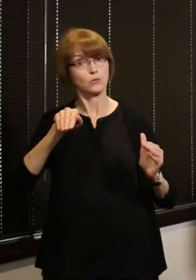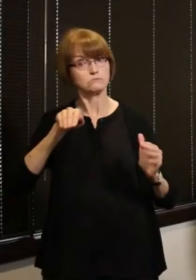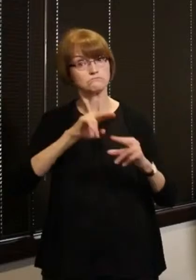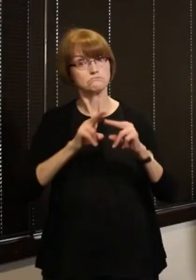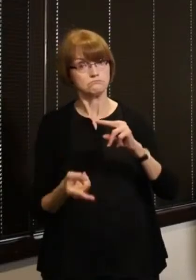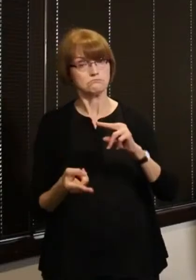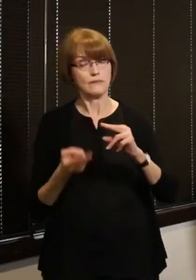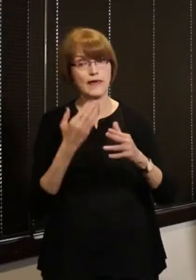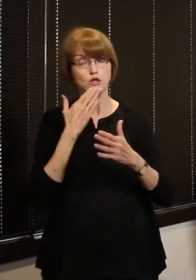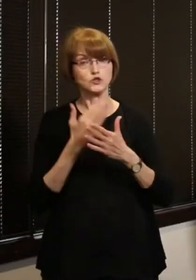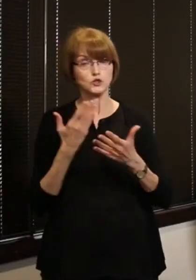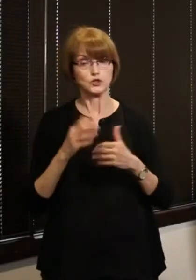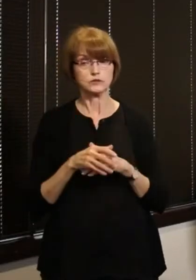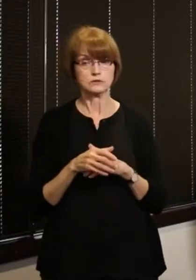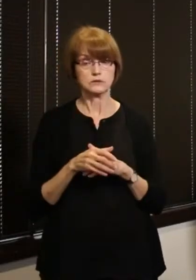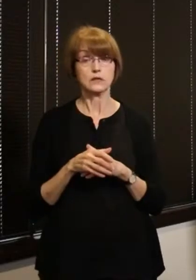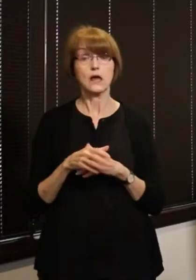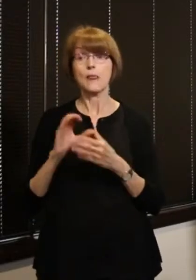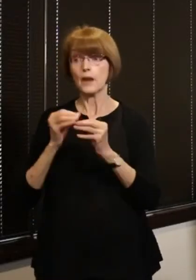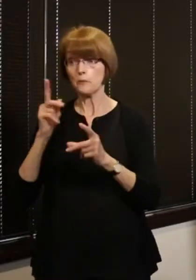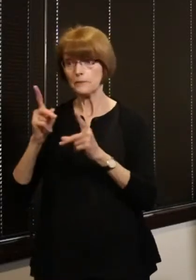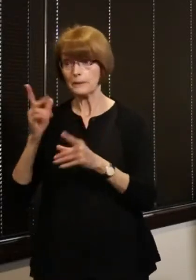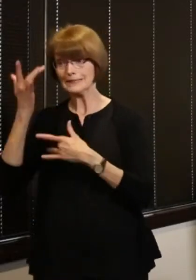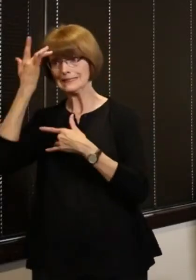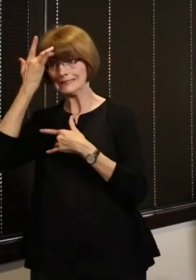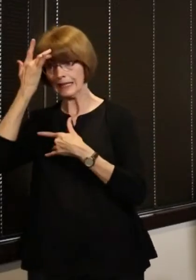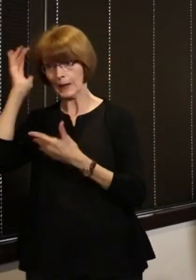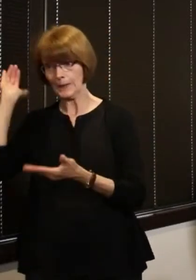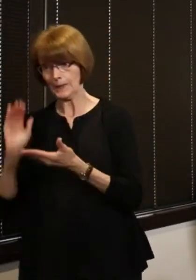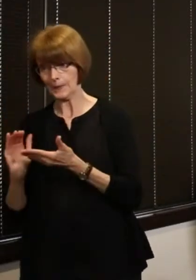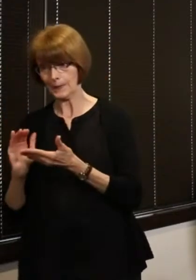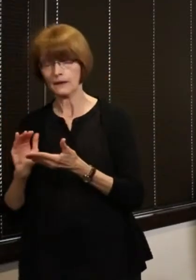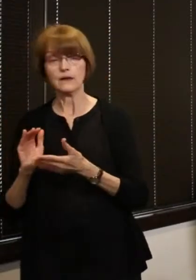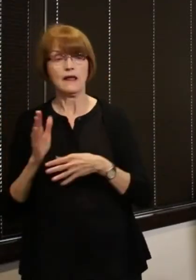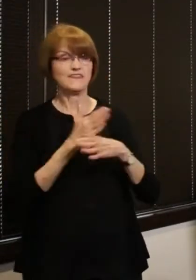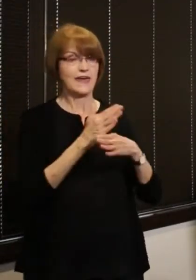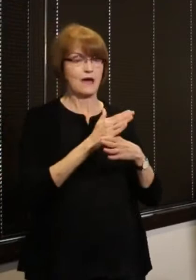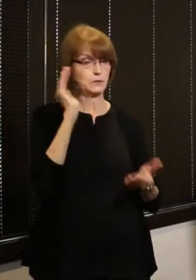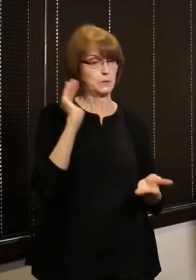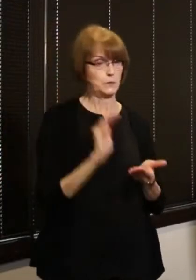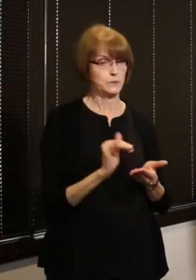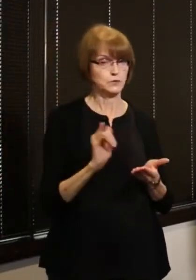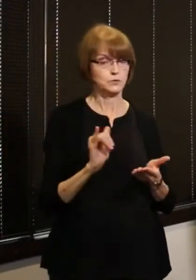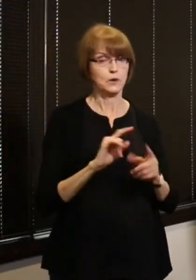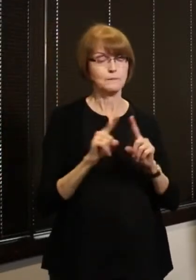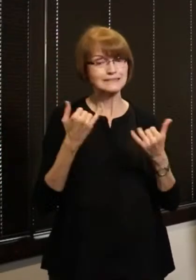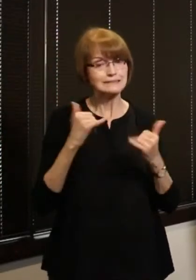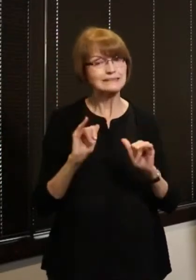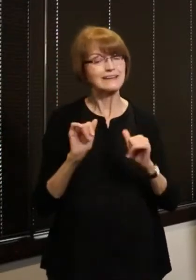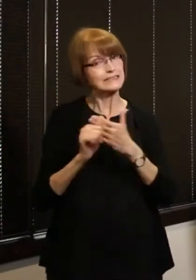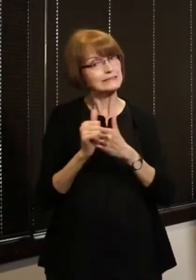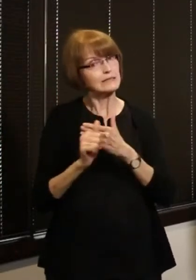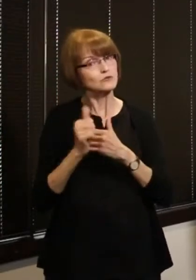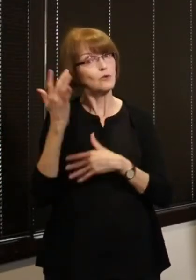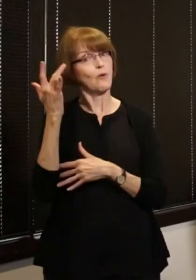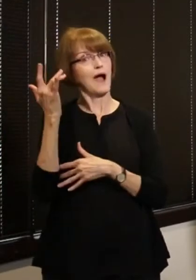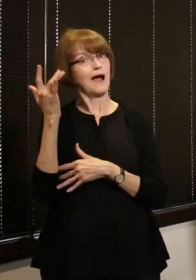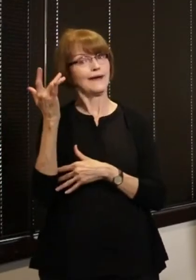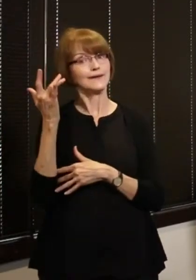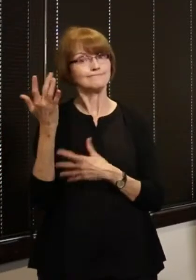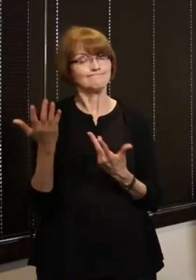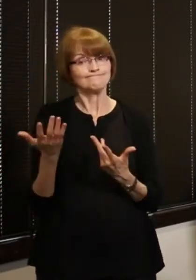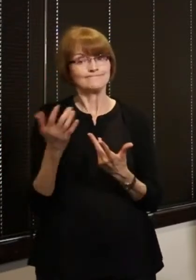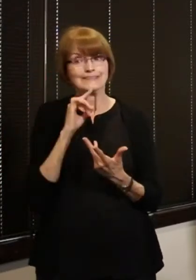down. The rolling average percentage will start to come down. But we're still in that danger zone, and that's mostly because we still have